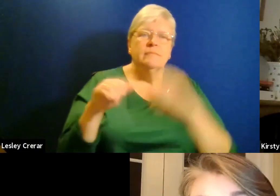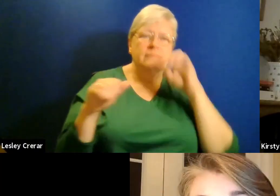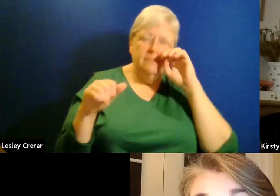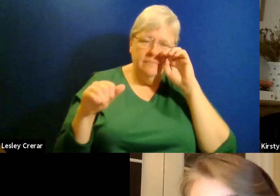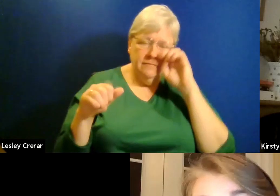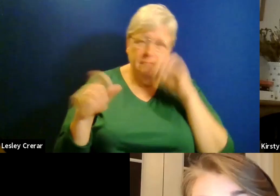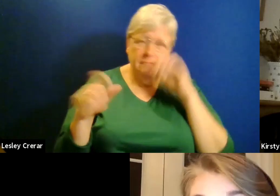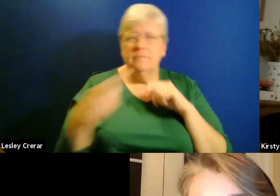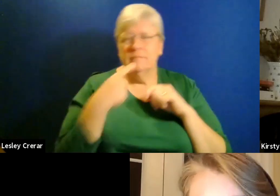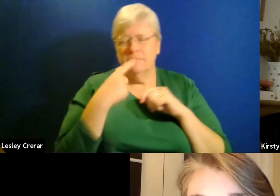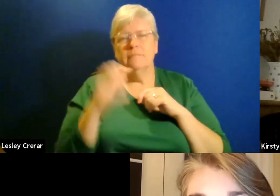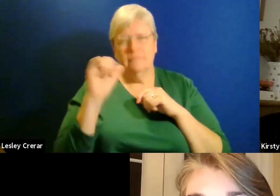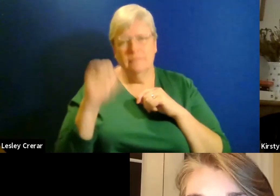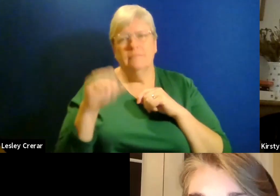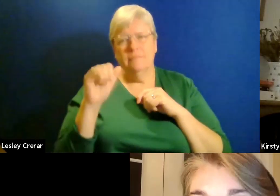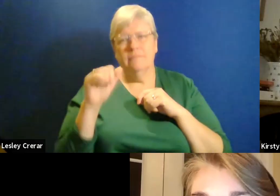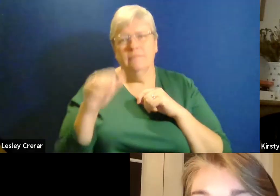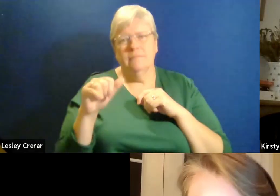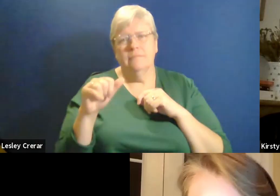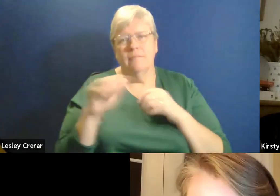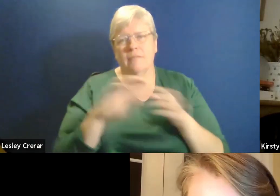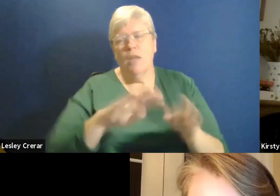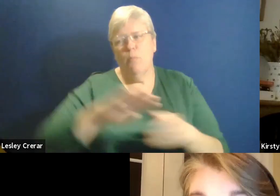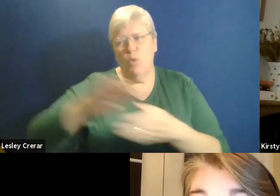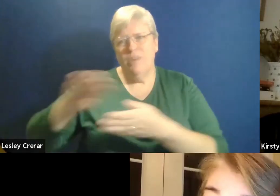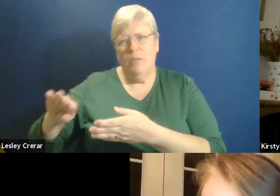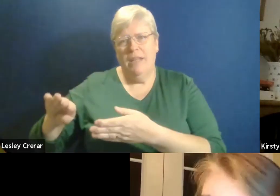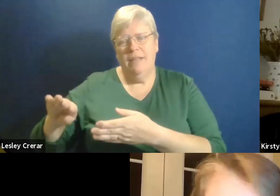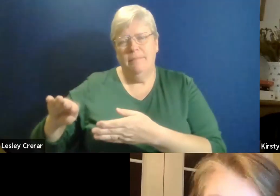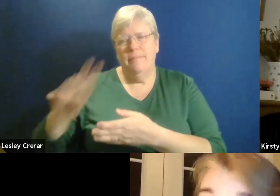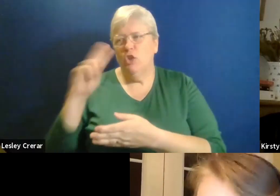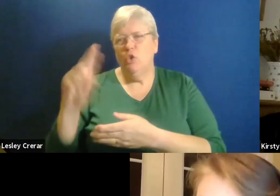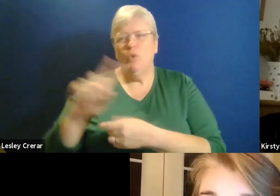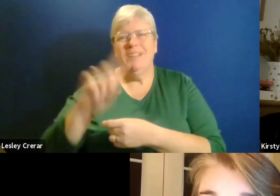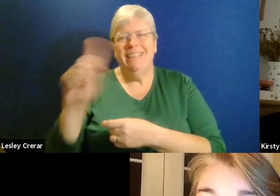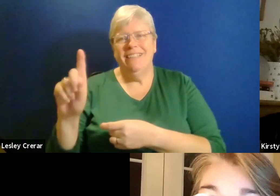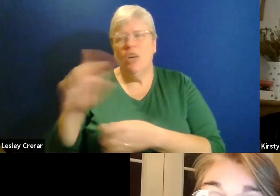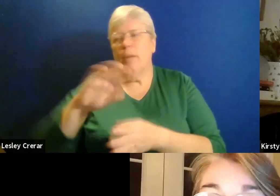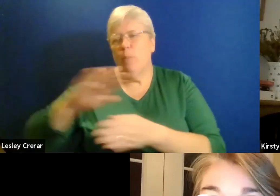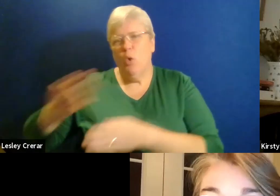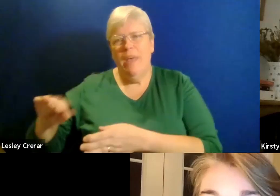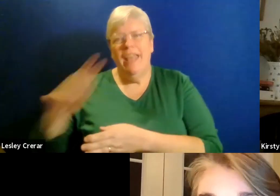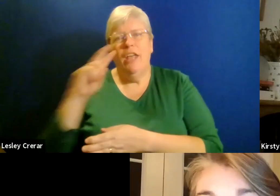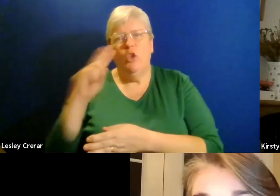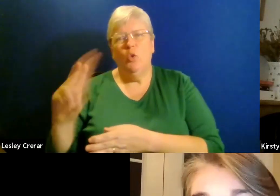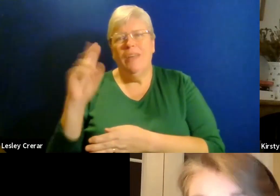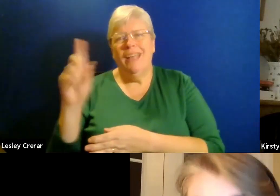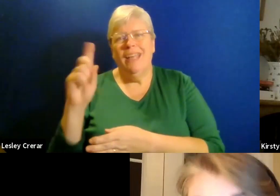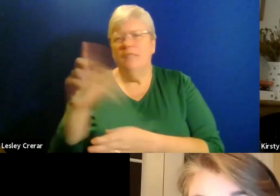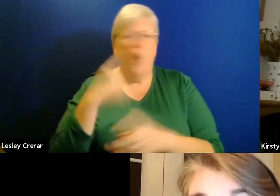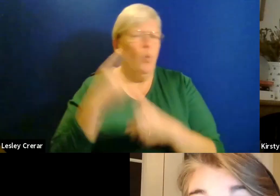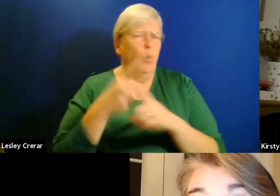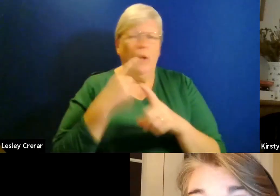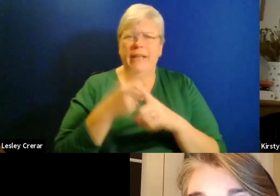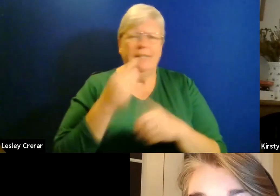I'd say yes, by all means, put it away, have another look, and put it away again and have another look. So don't rush to submit it